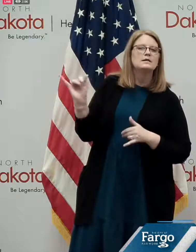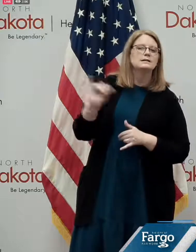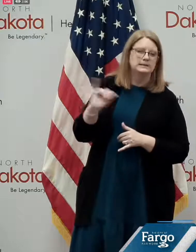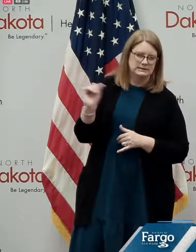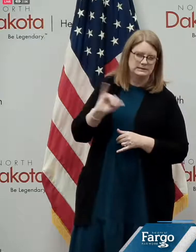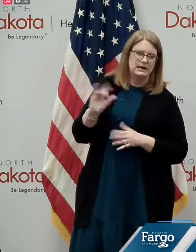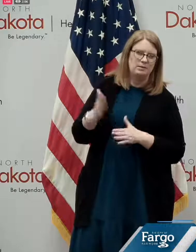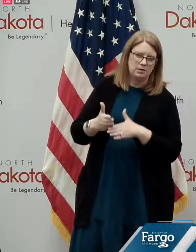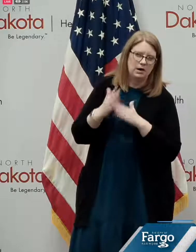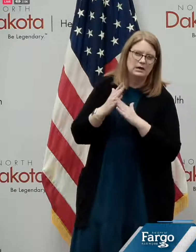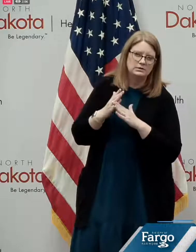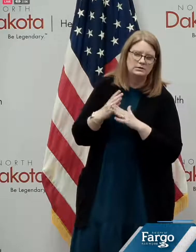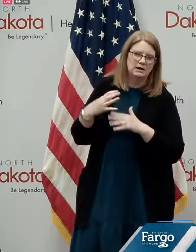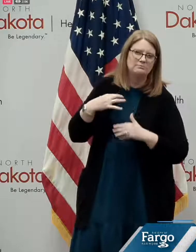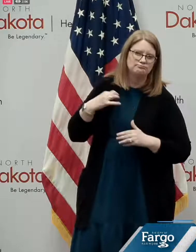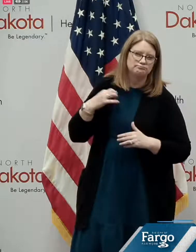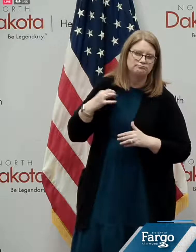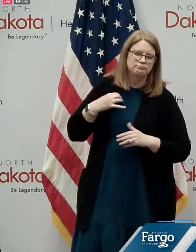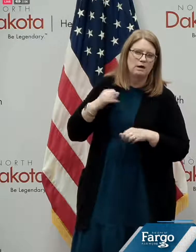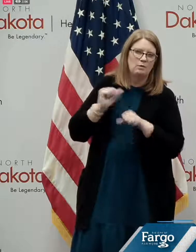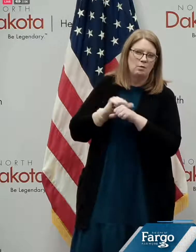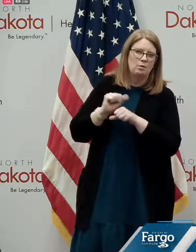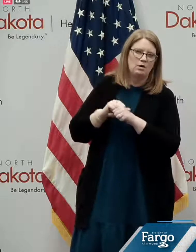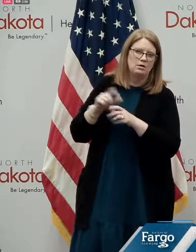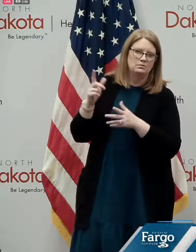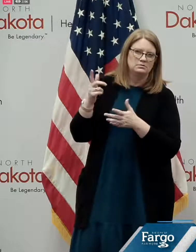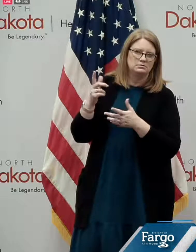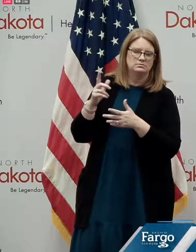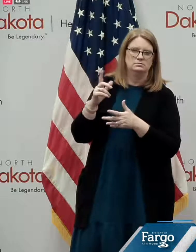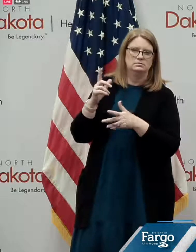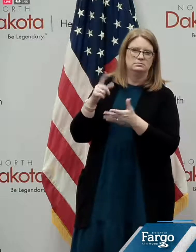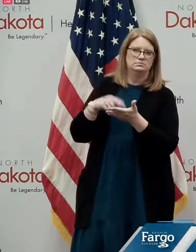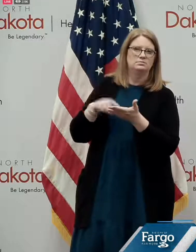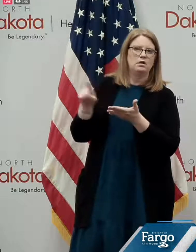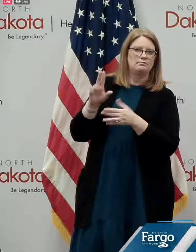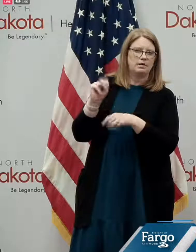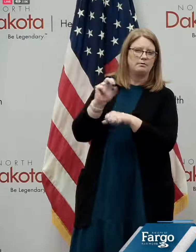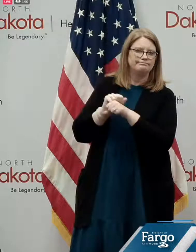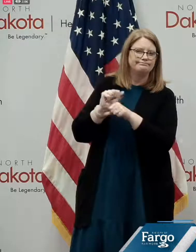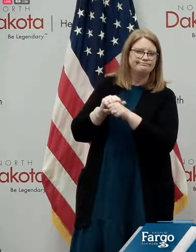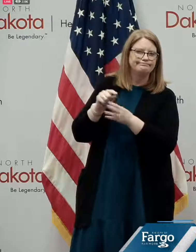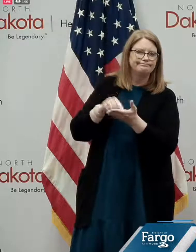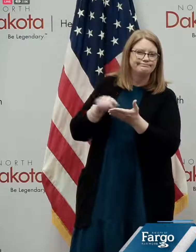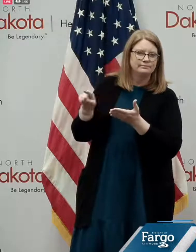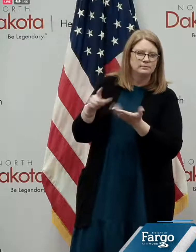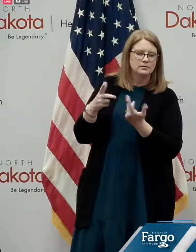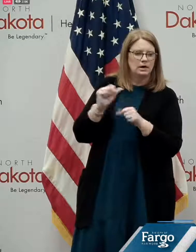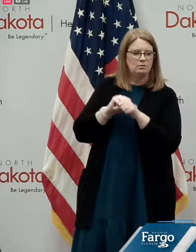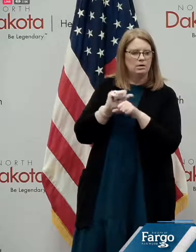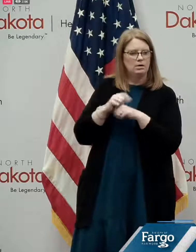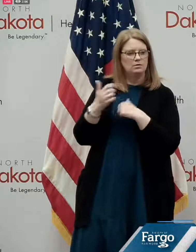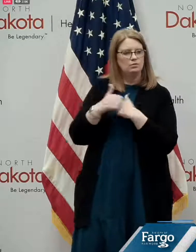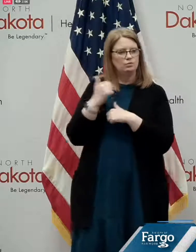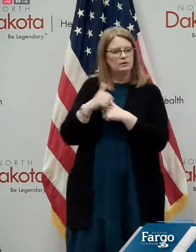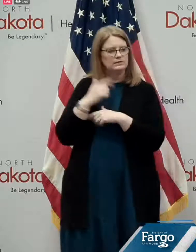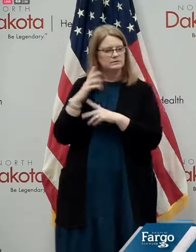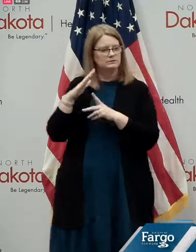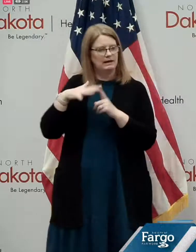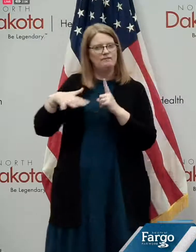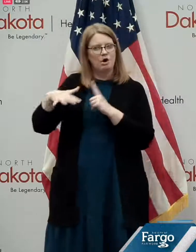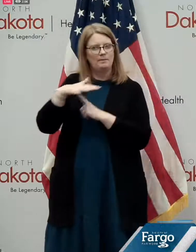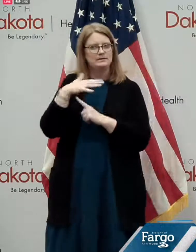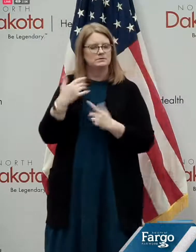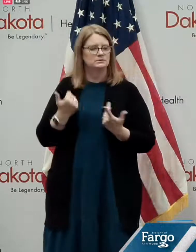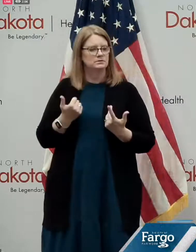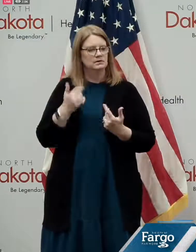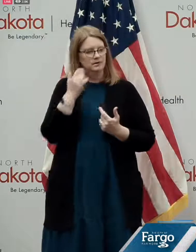opportunity for eligibility for workers' comp that other classes of workers working in risk environments did here.